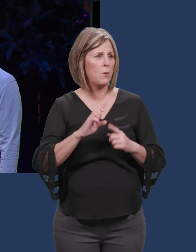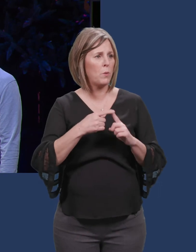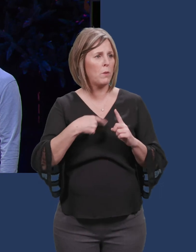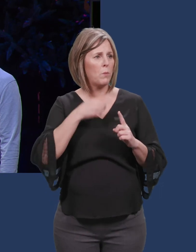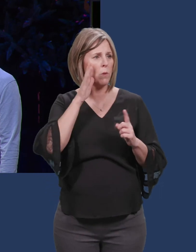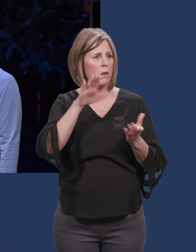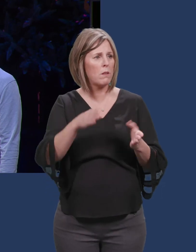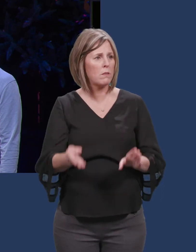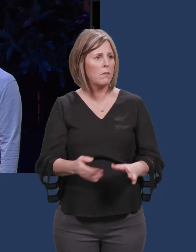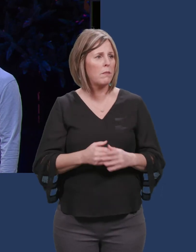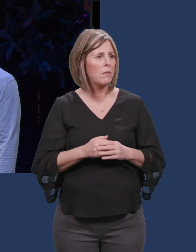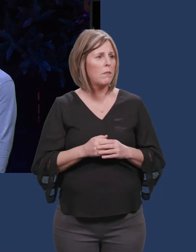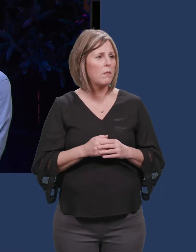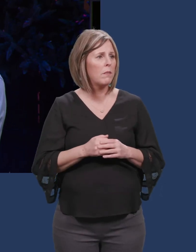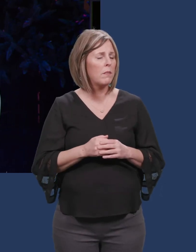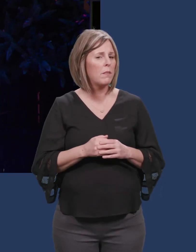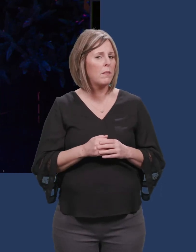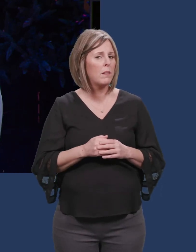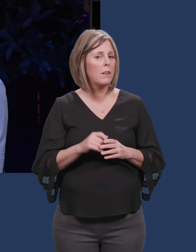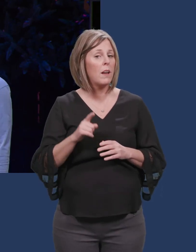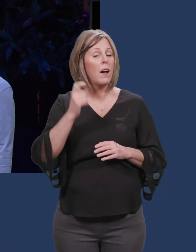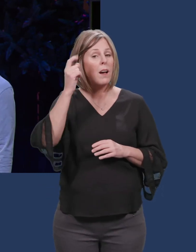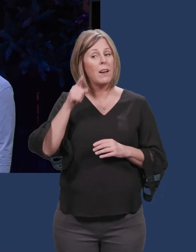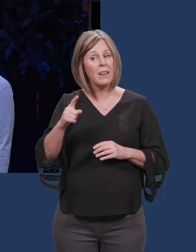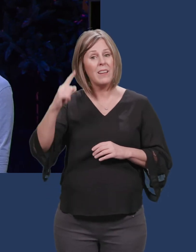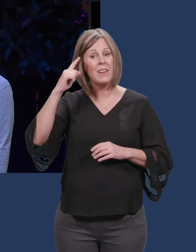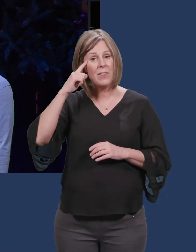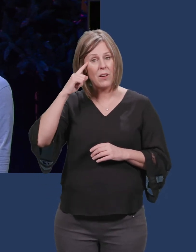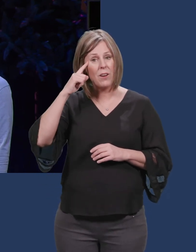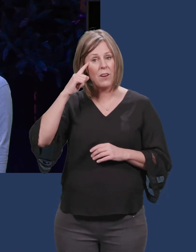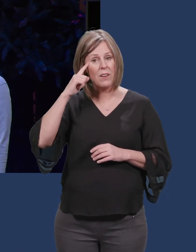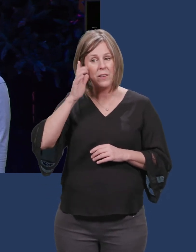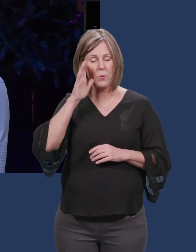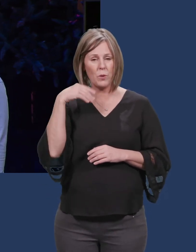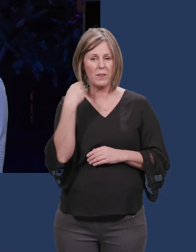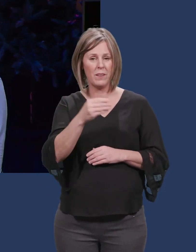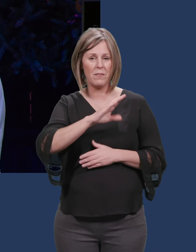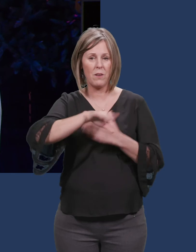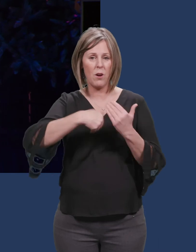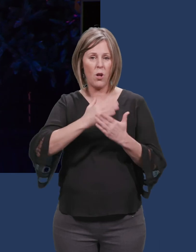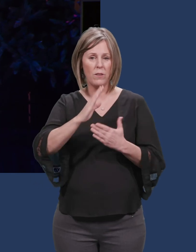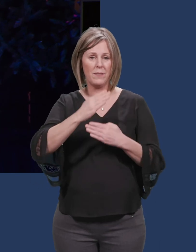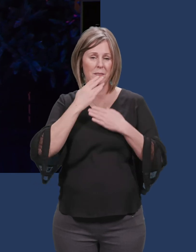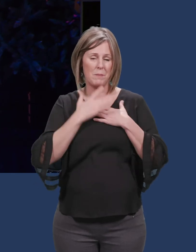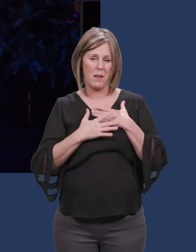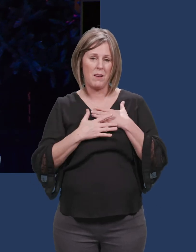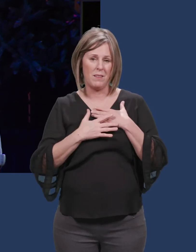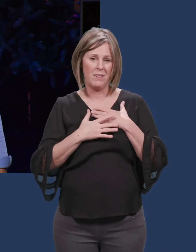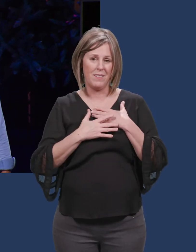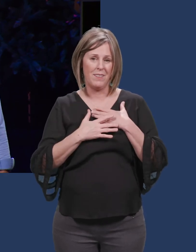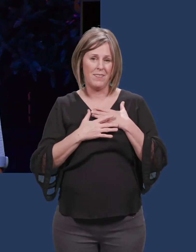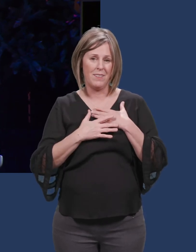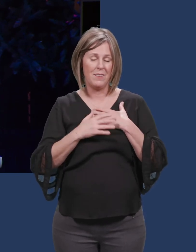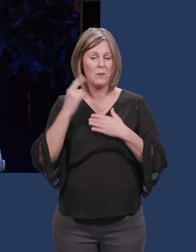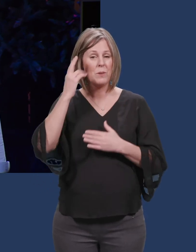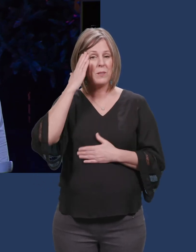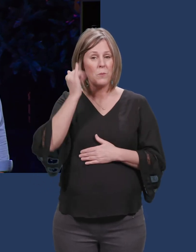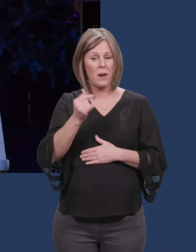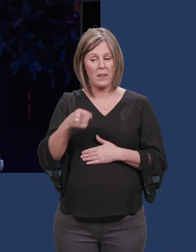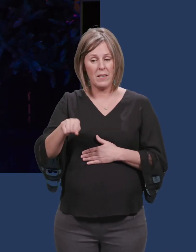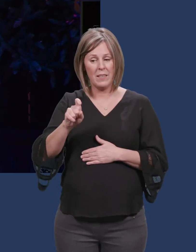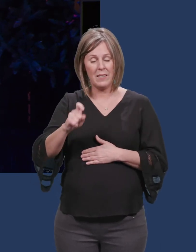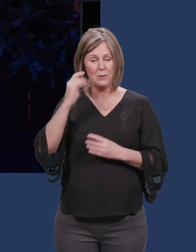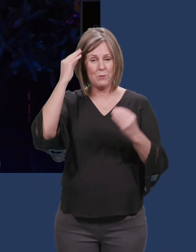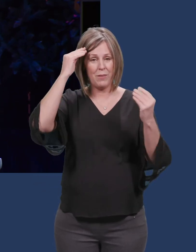doctor? You see, he thought he was giving all his blood. The reason 8-year-old needed to think about